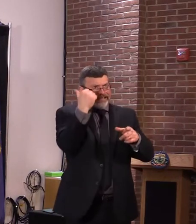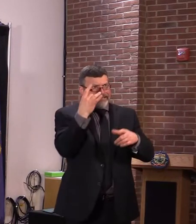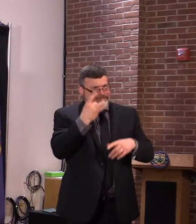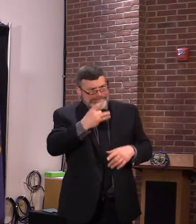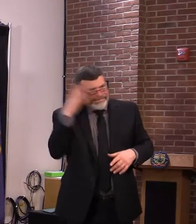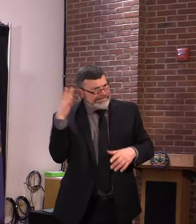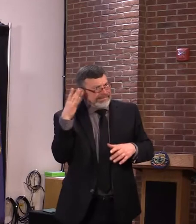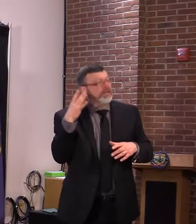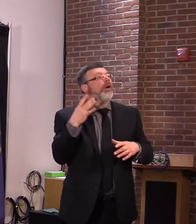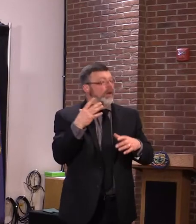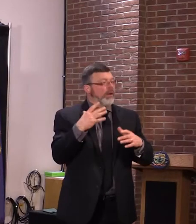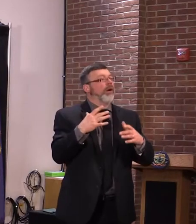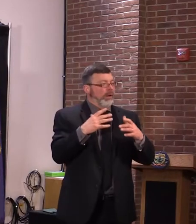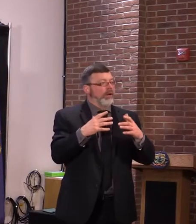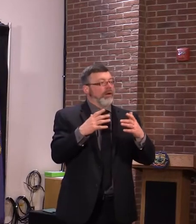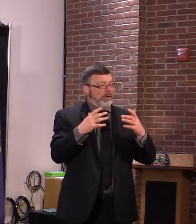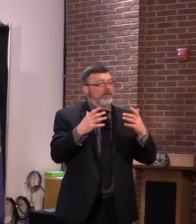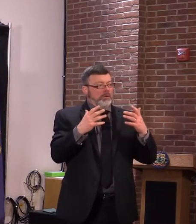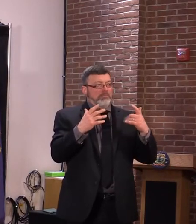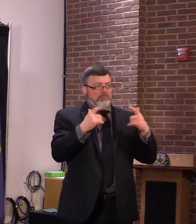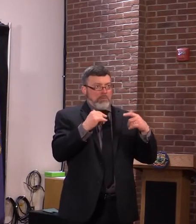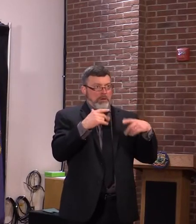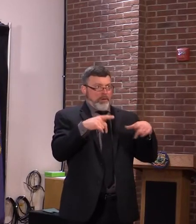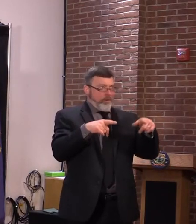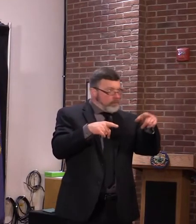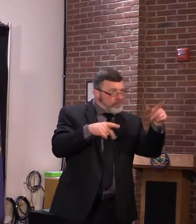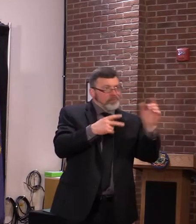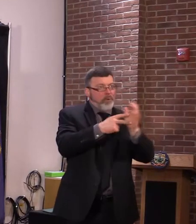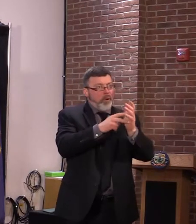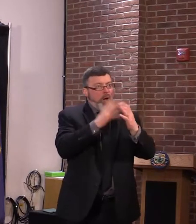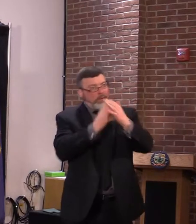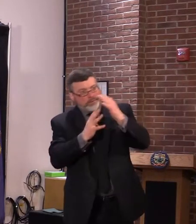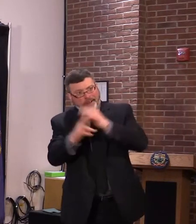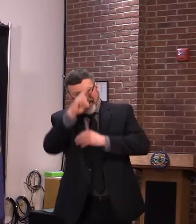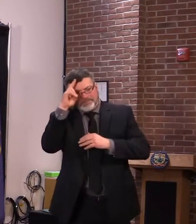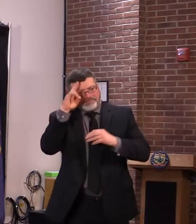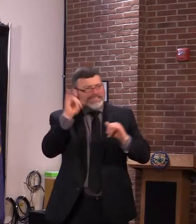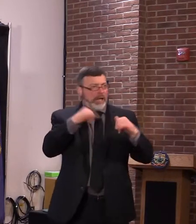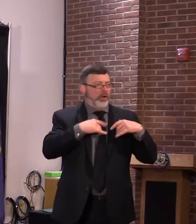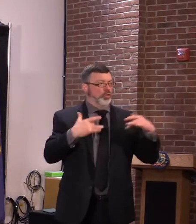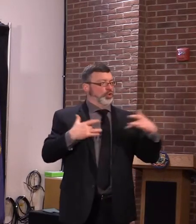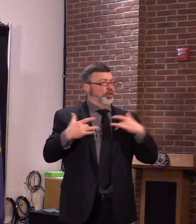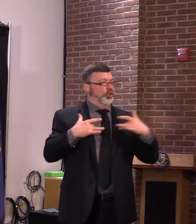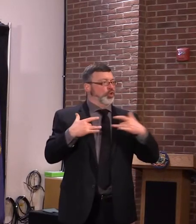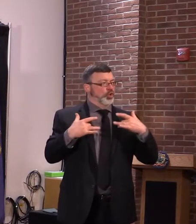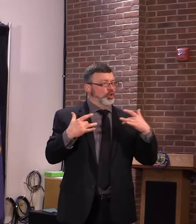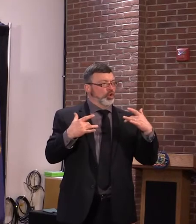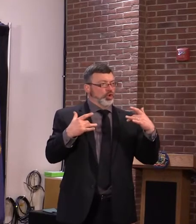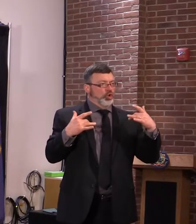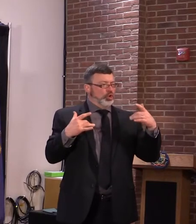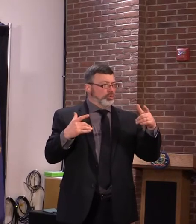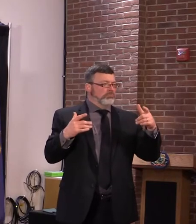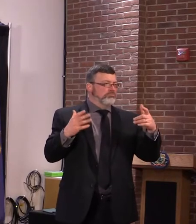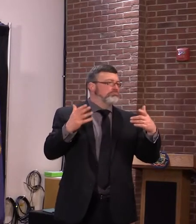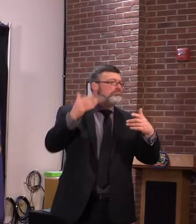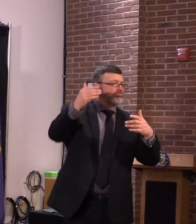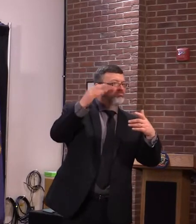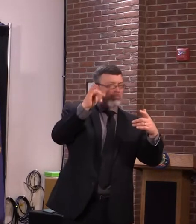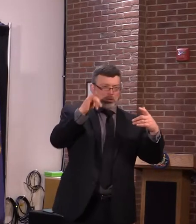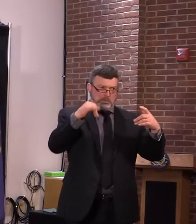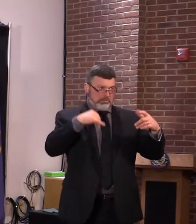more people with that less severe variant, you'll still have more people in the hospital proportionately. And we're not seeing that happen at this